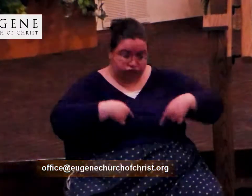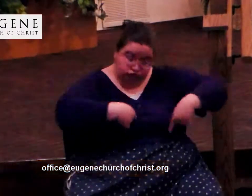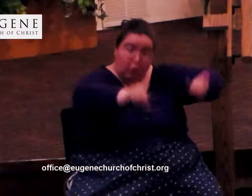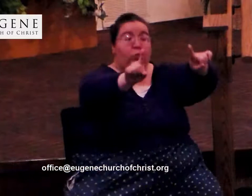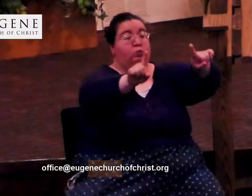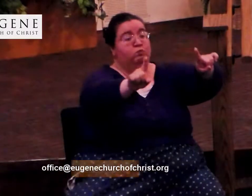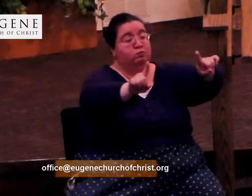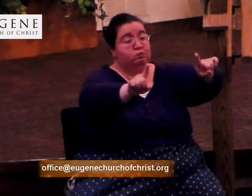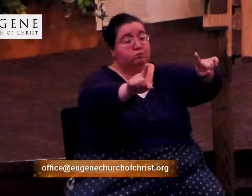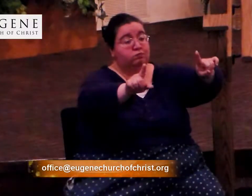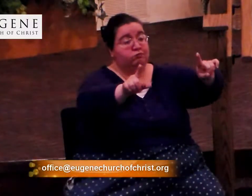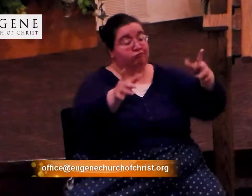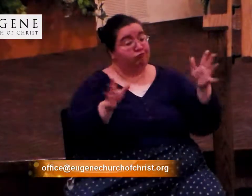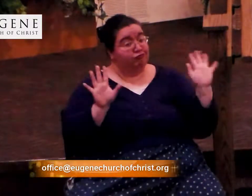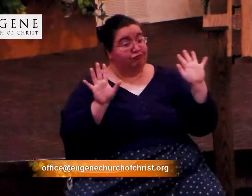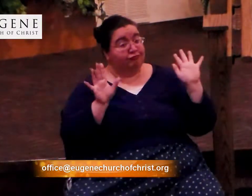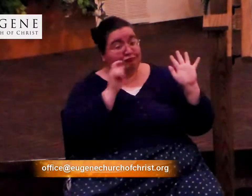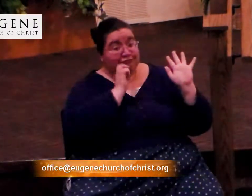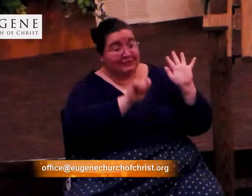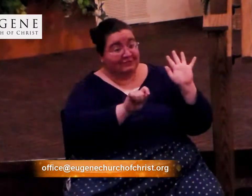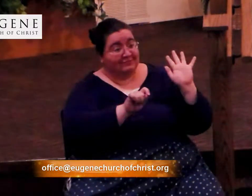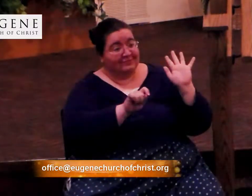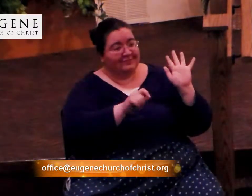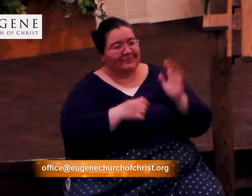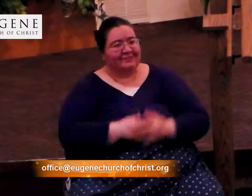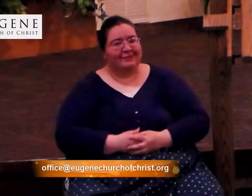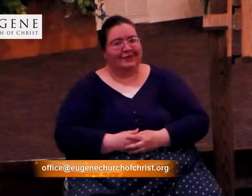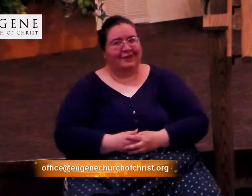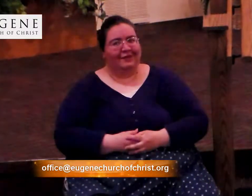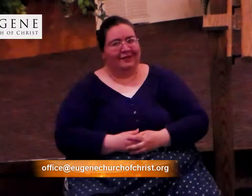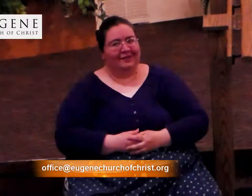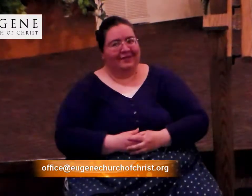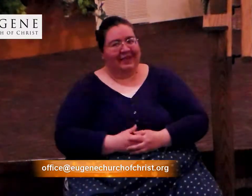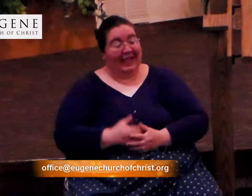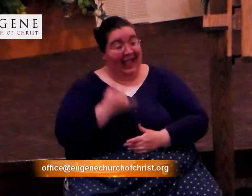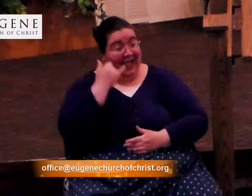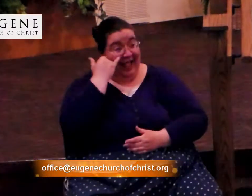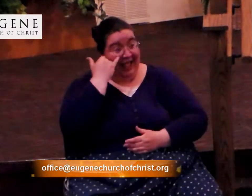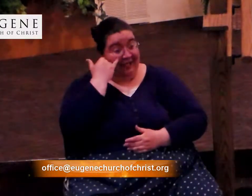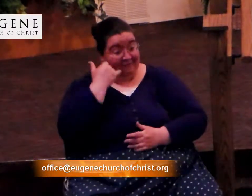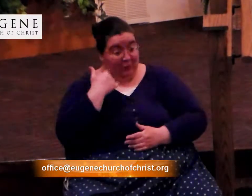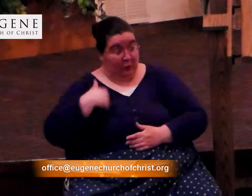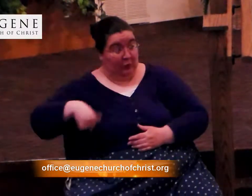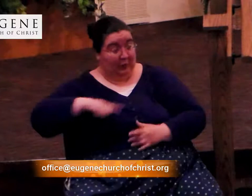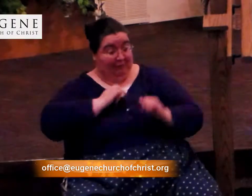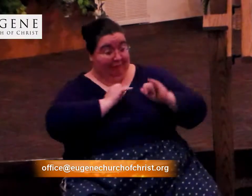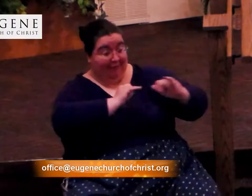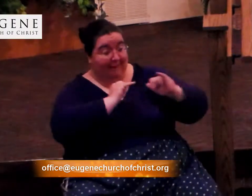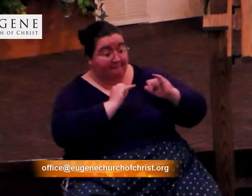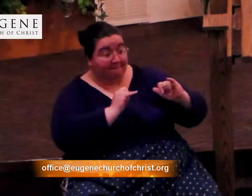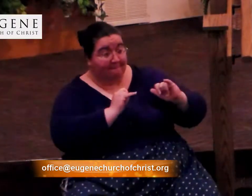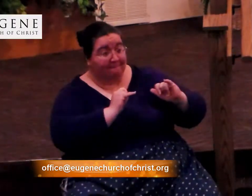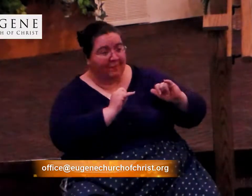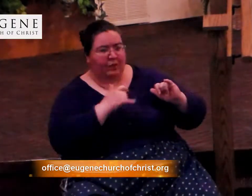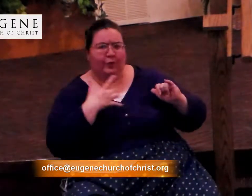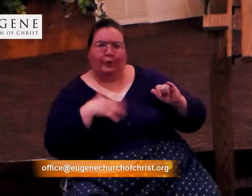how much of our lives could be simplified by doing just that? God says go, and so we go. God